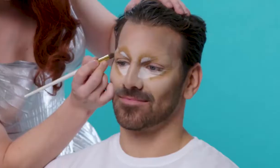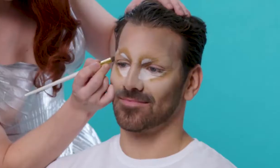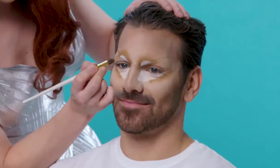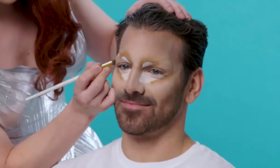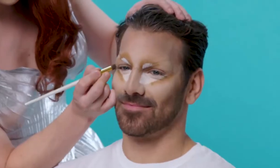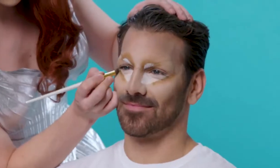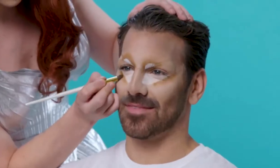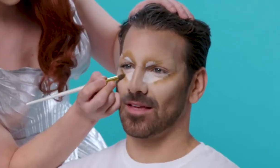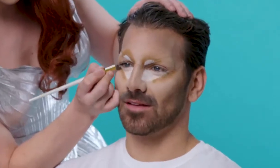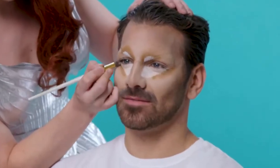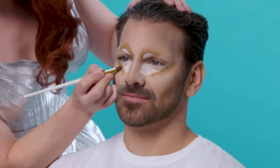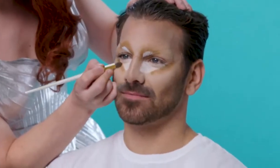You have auditioned a lot.